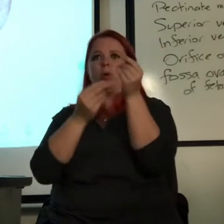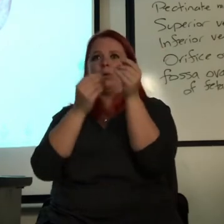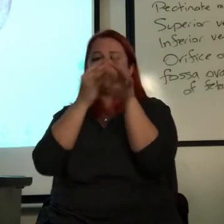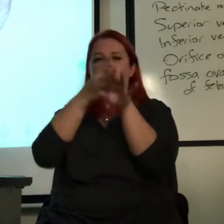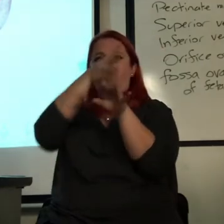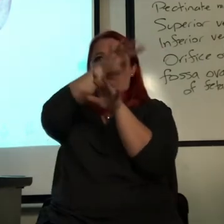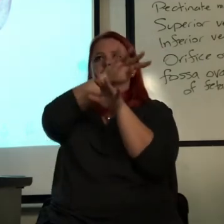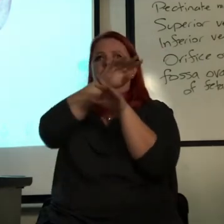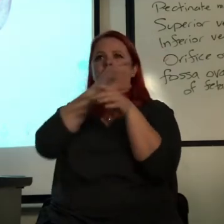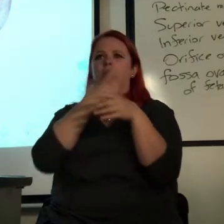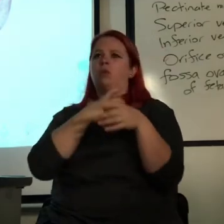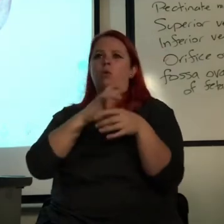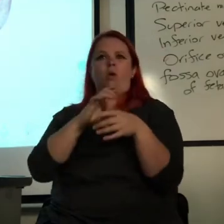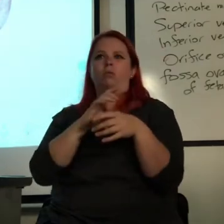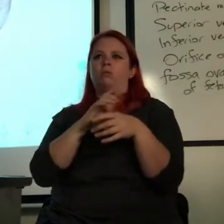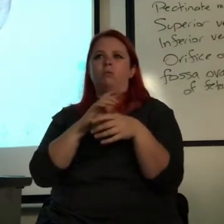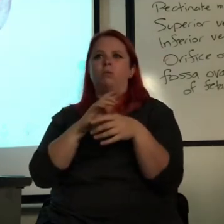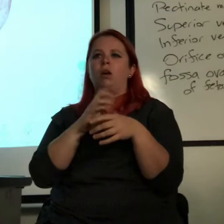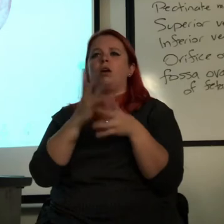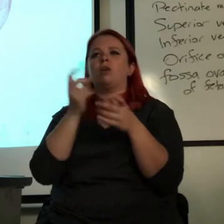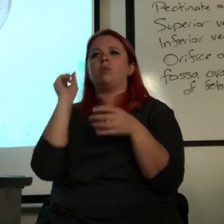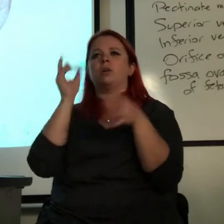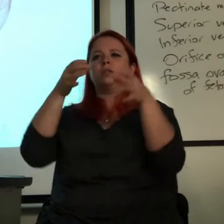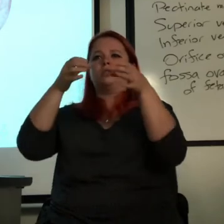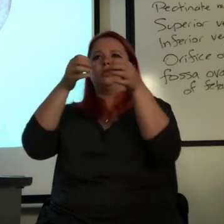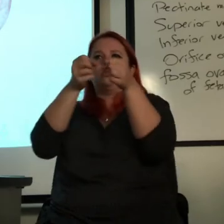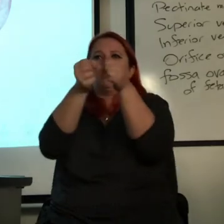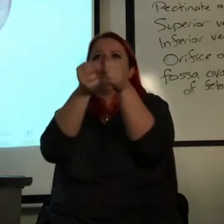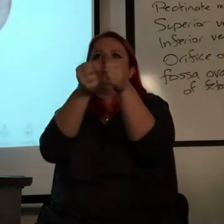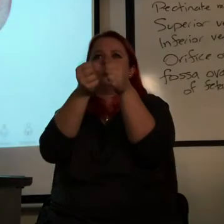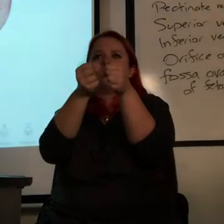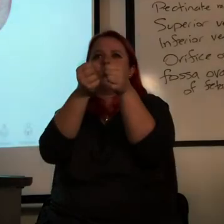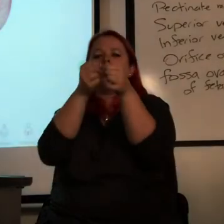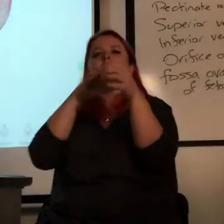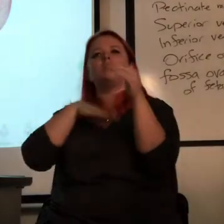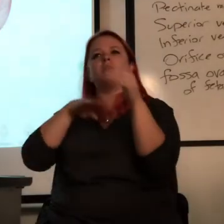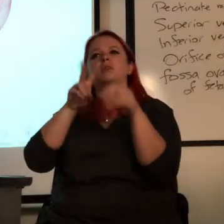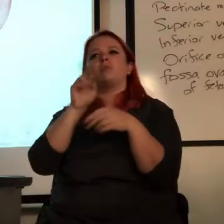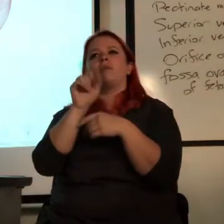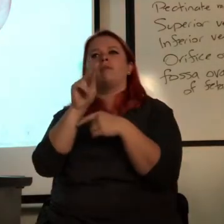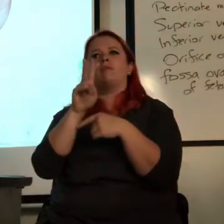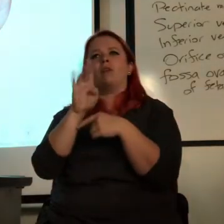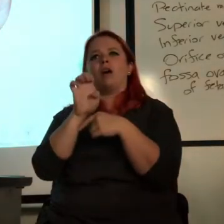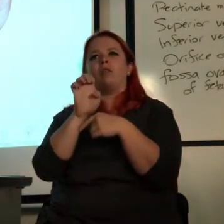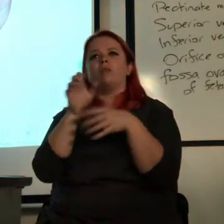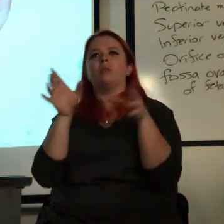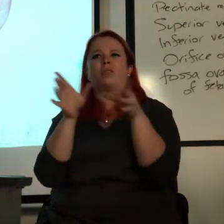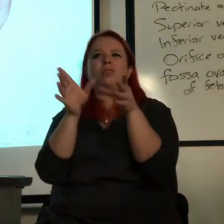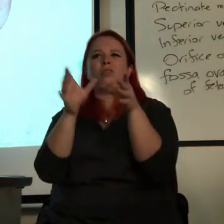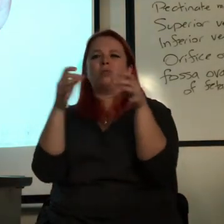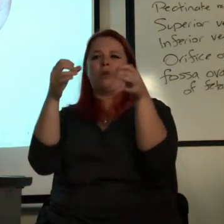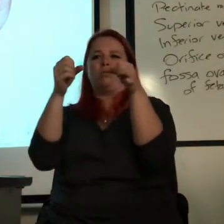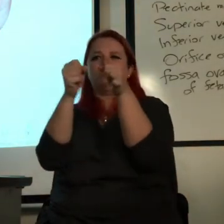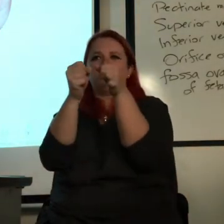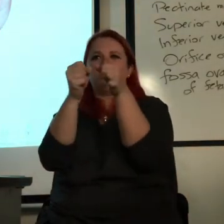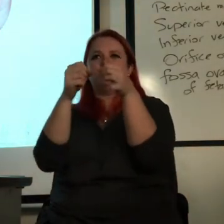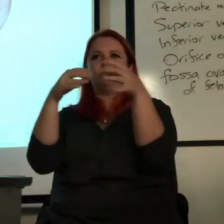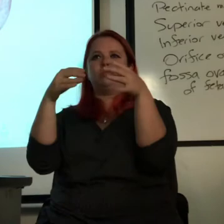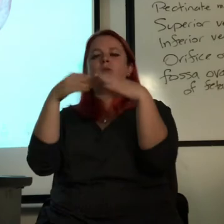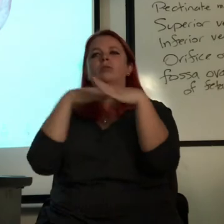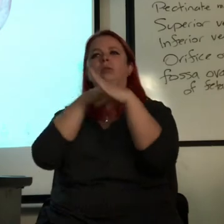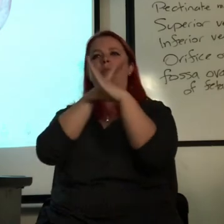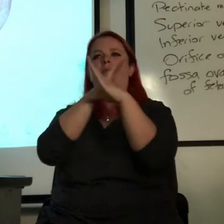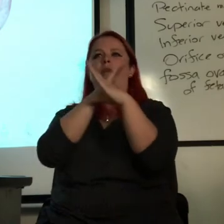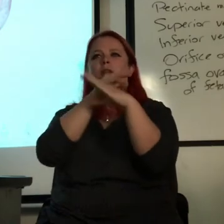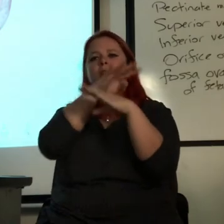atria. You don't want that. So you want these valves to close. And basically, that's what valves are for. Valves will prevent the